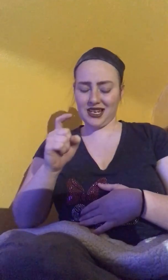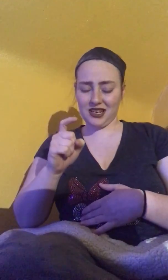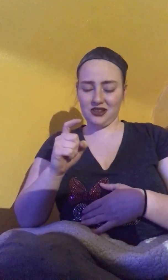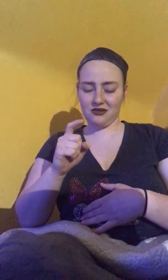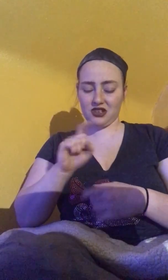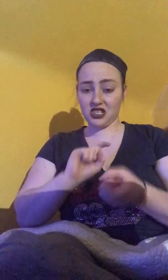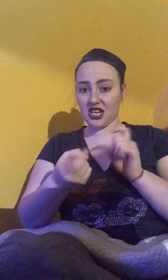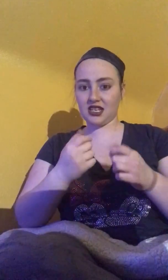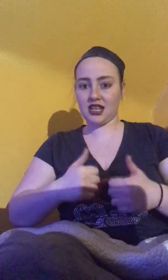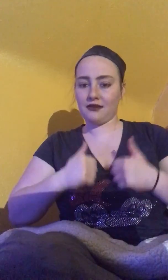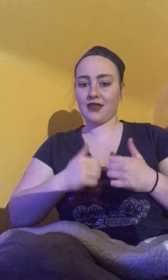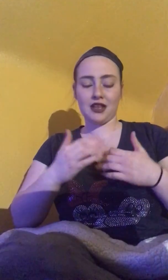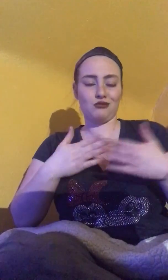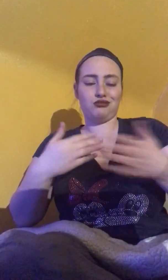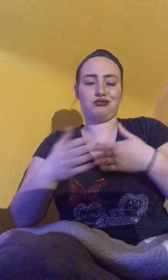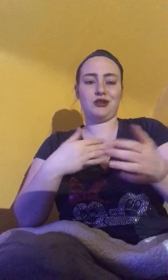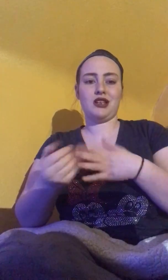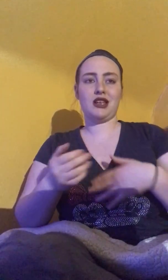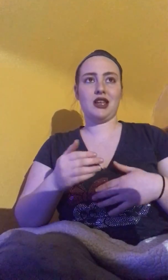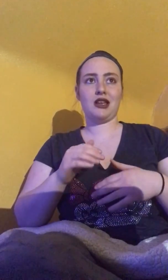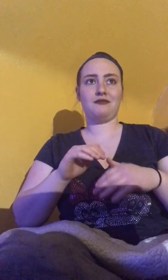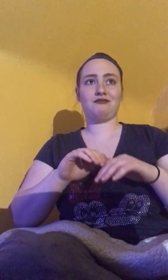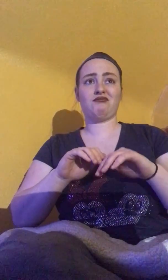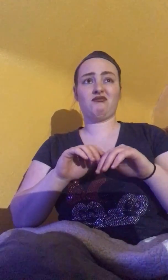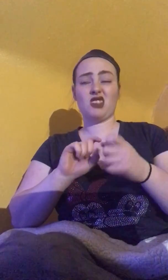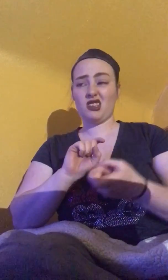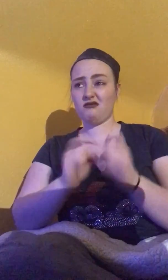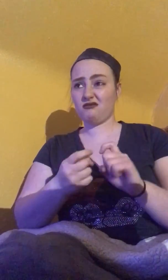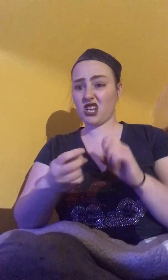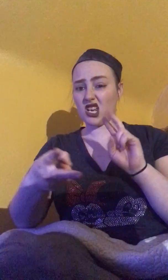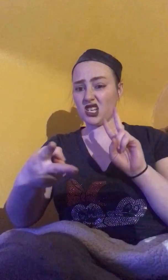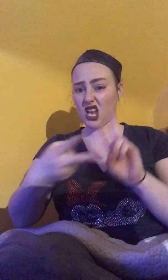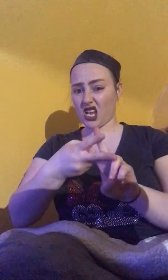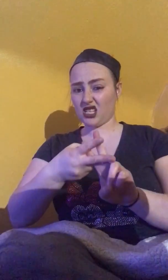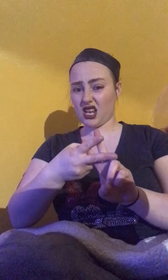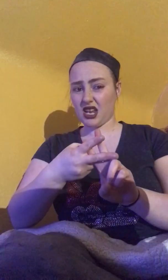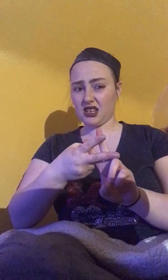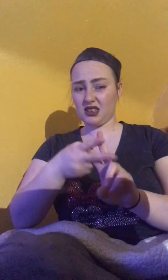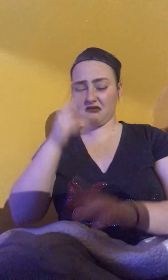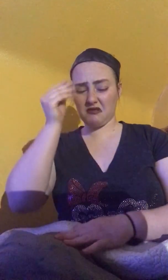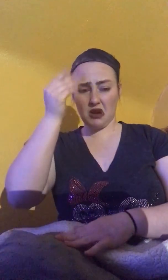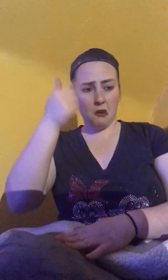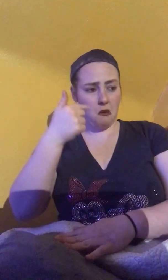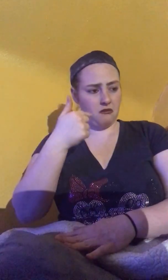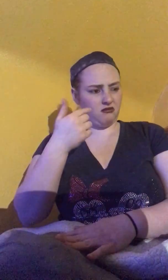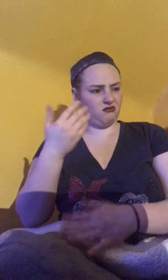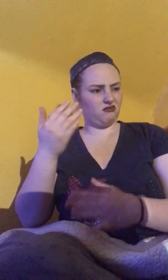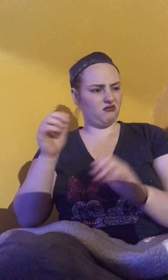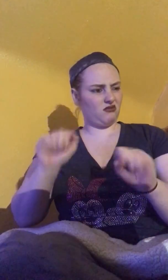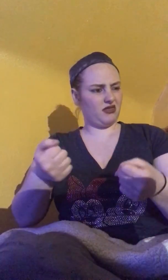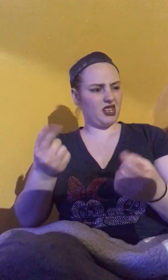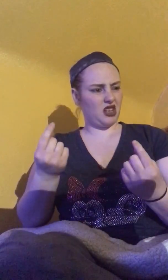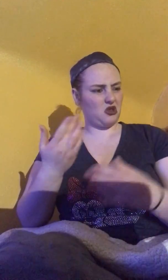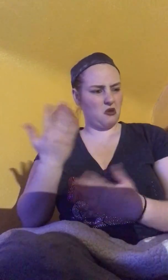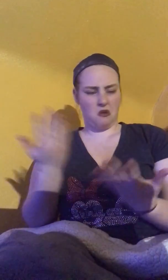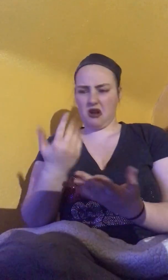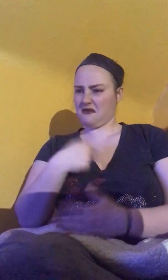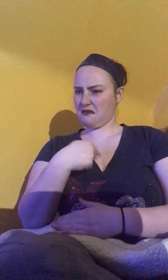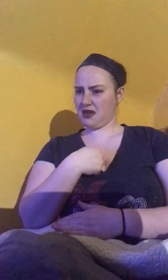this "How Will I Change" hashtag and thinking about what I could do, because I do a lot already, and